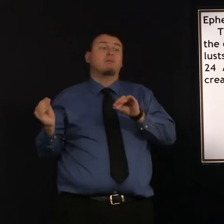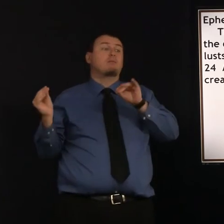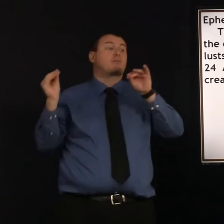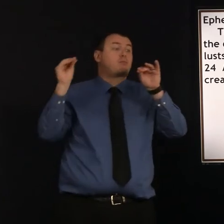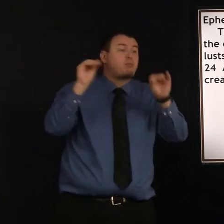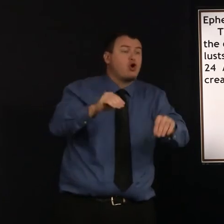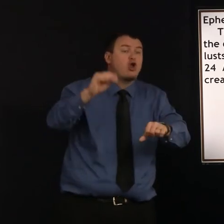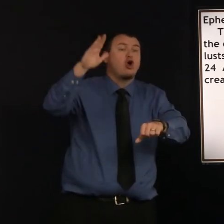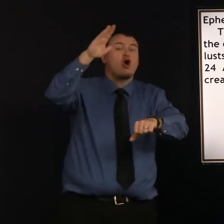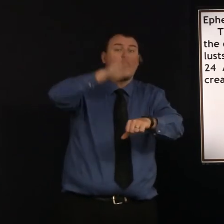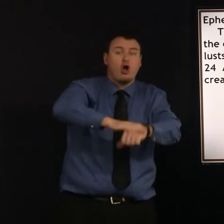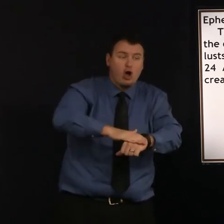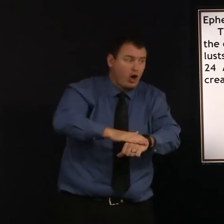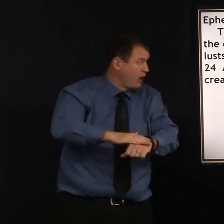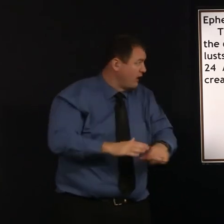and that you put on the new man.